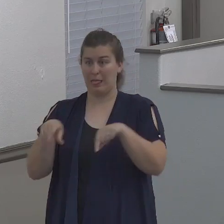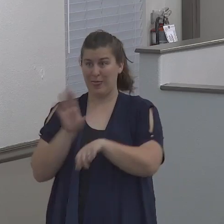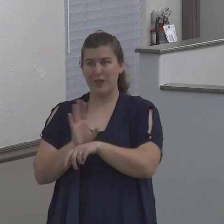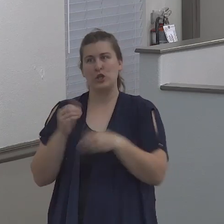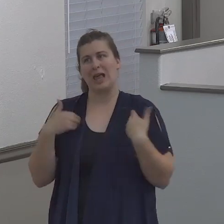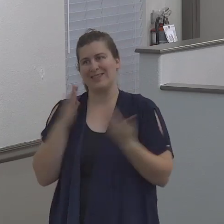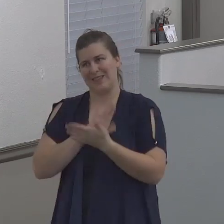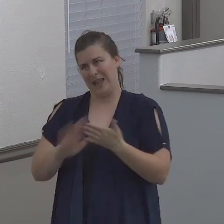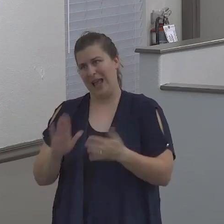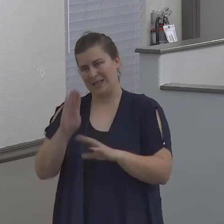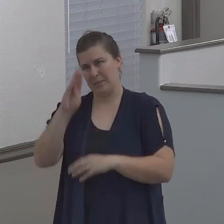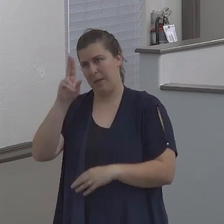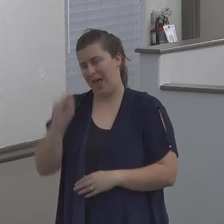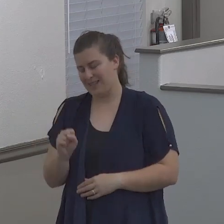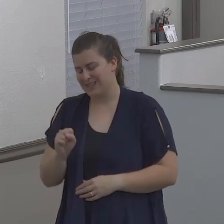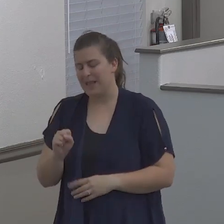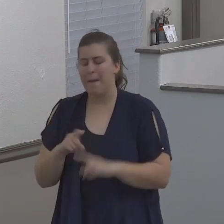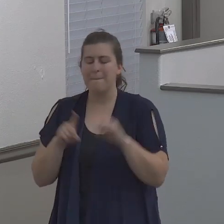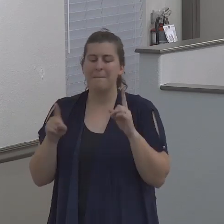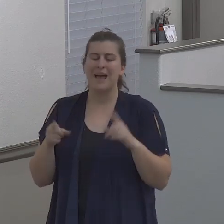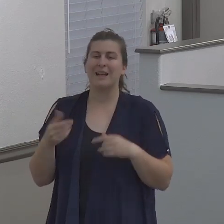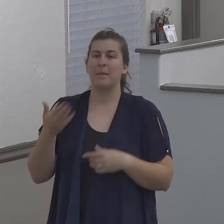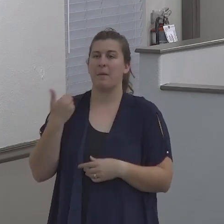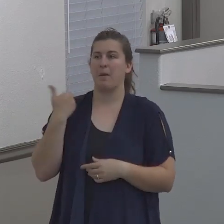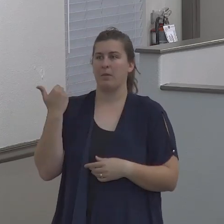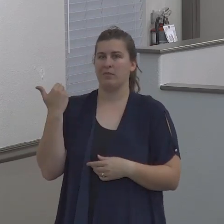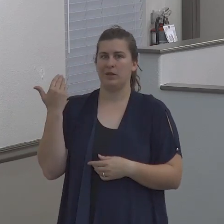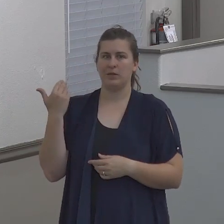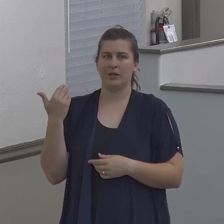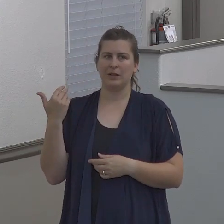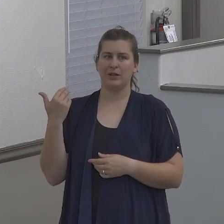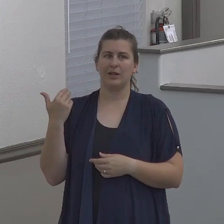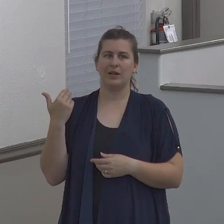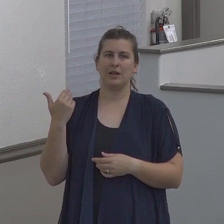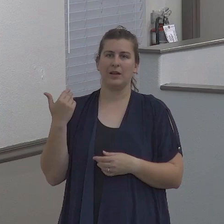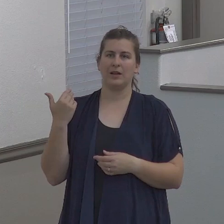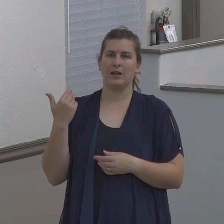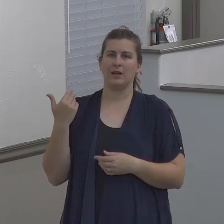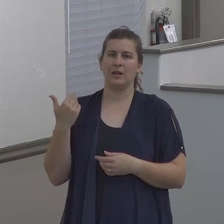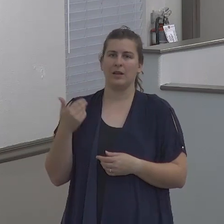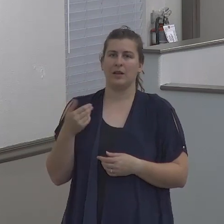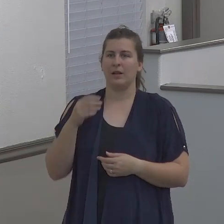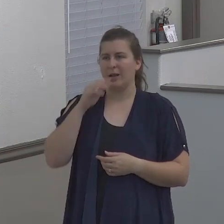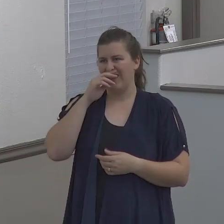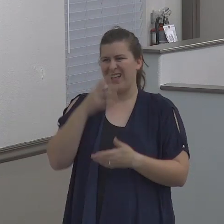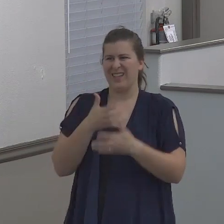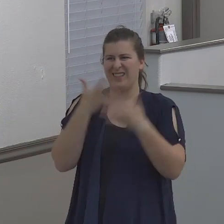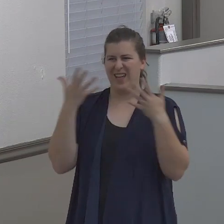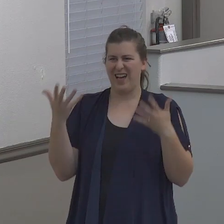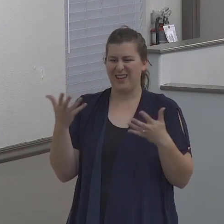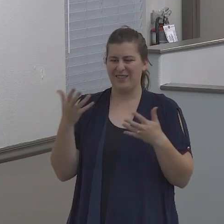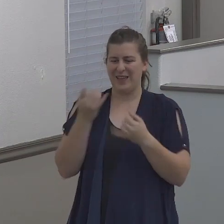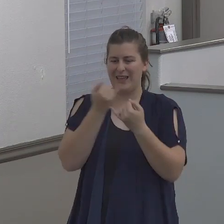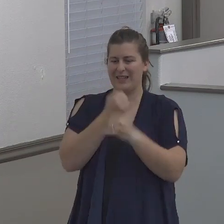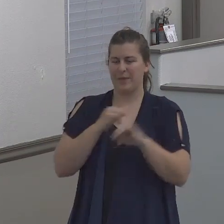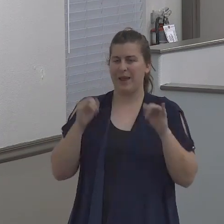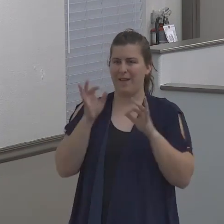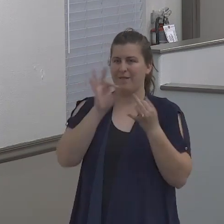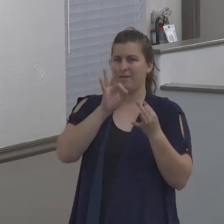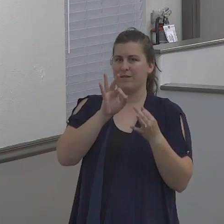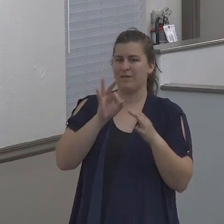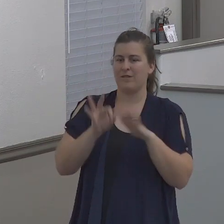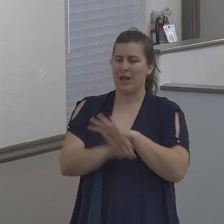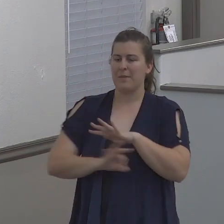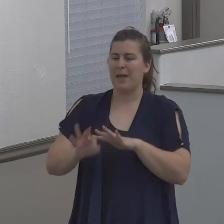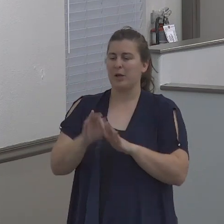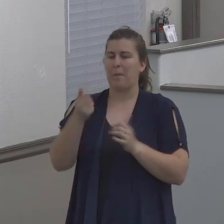buses. We actually got some nice buses, brother, out there. And that's funny. These independent fundamental Baptist buses are held together with